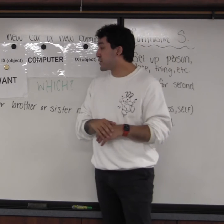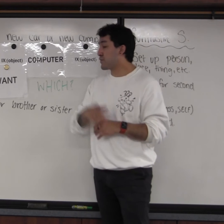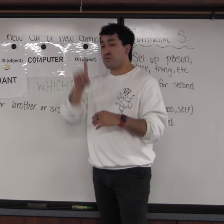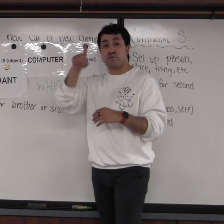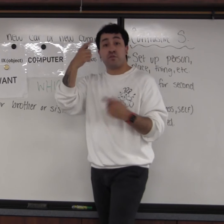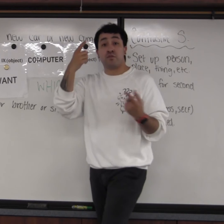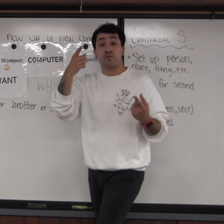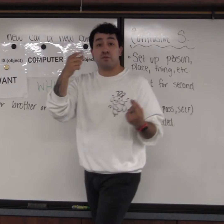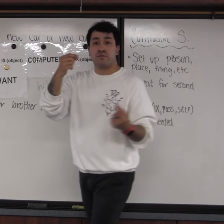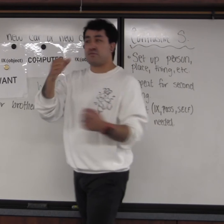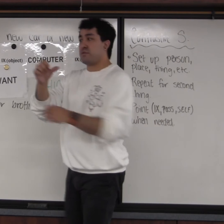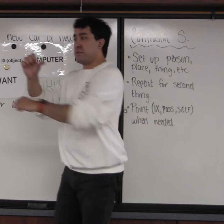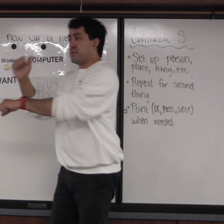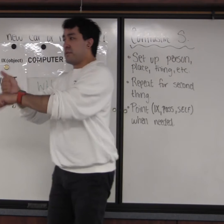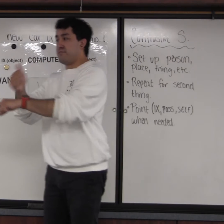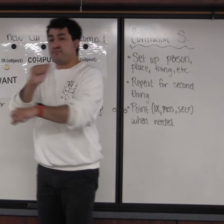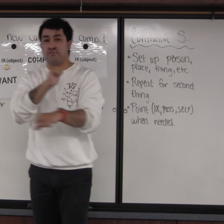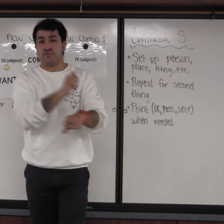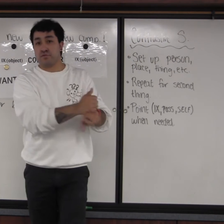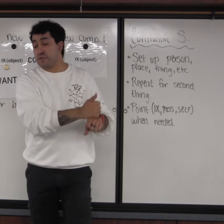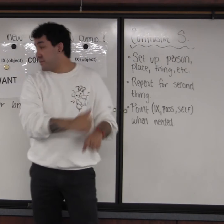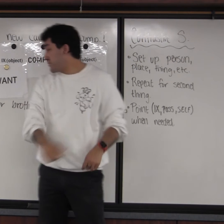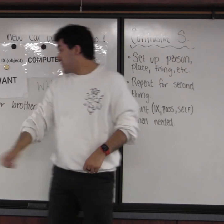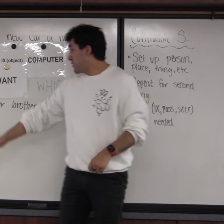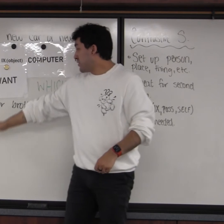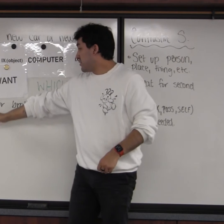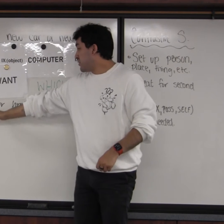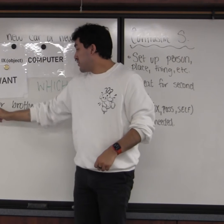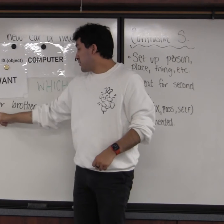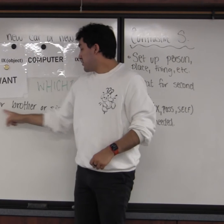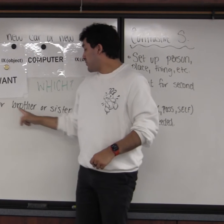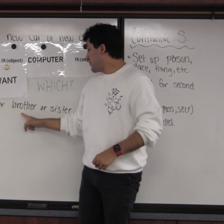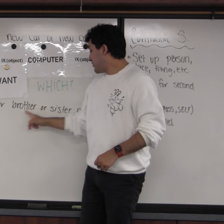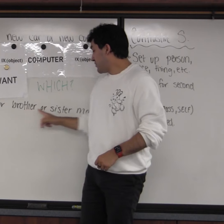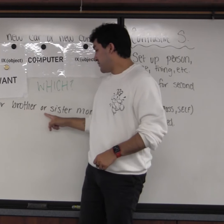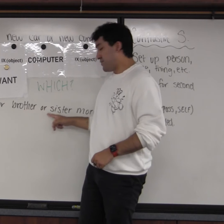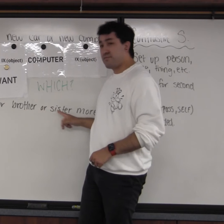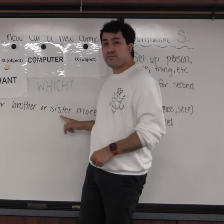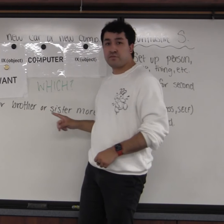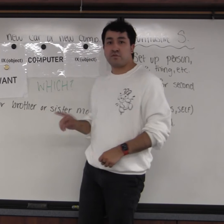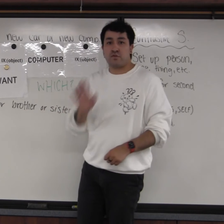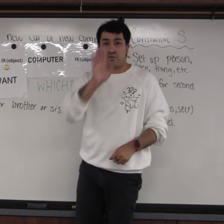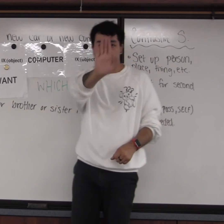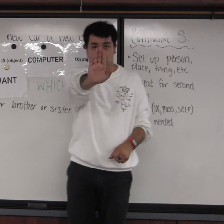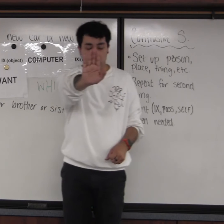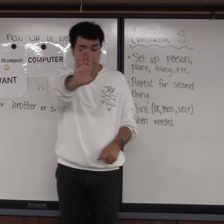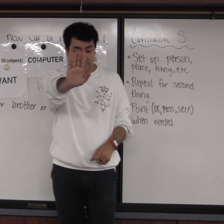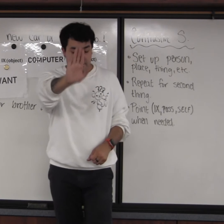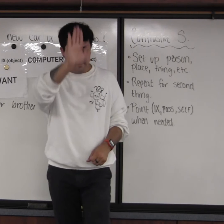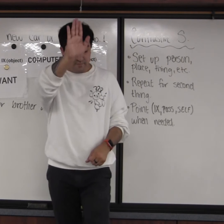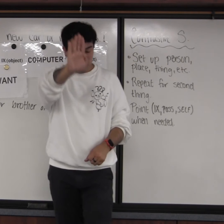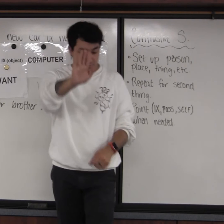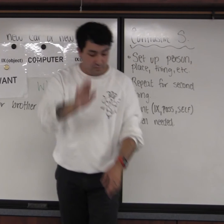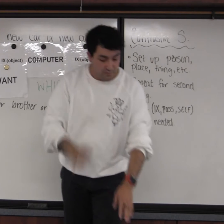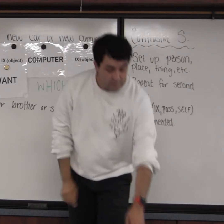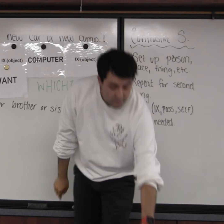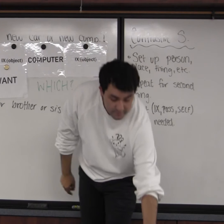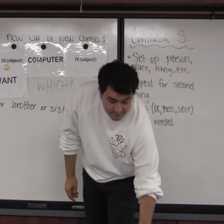So hopefully you tried it, you were done something, and let's see if we have similar things. And so we have your